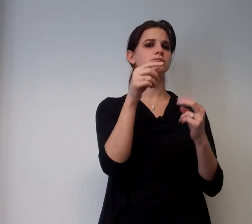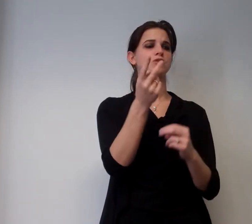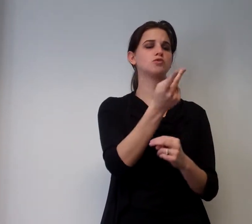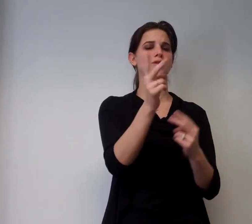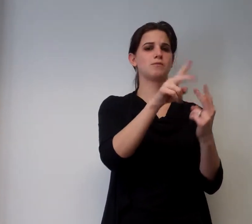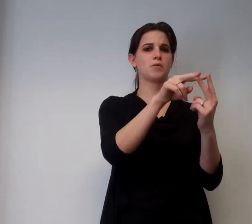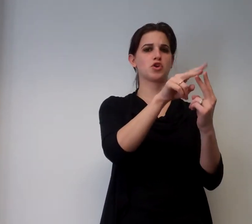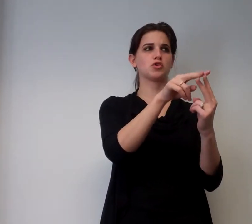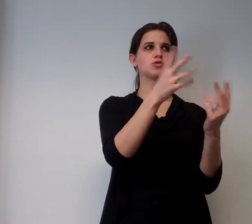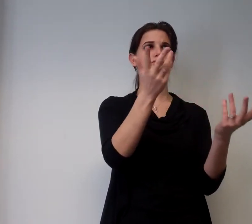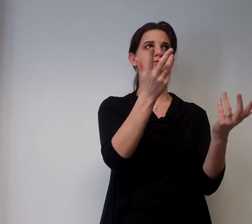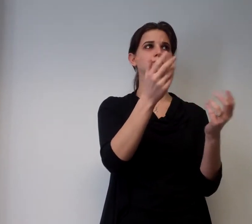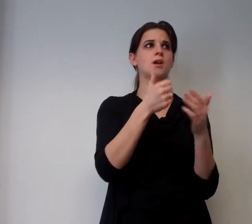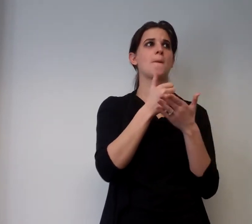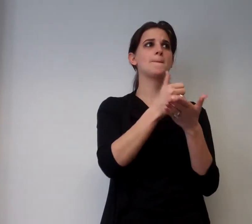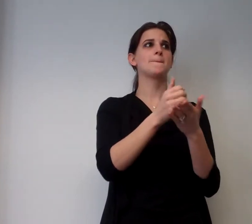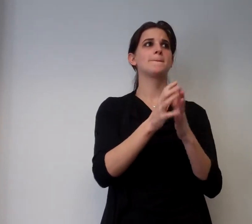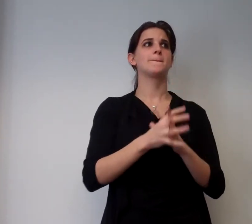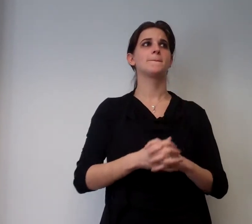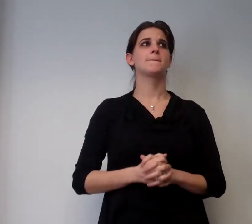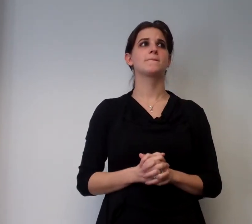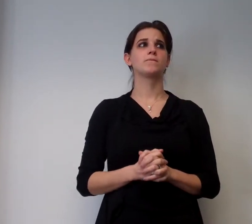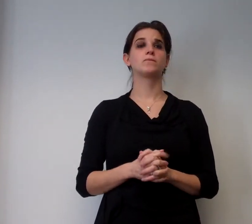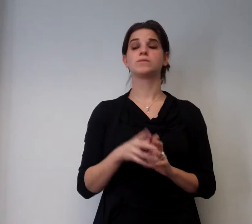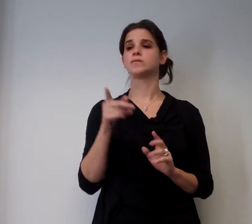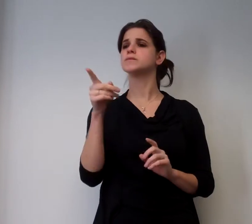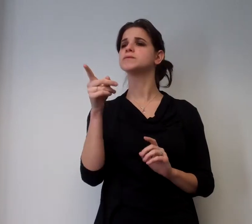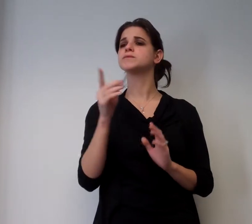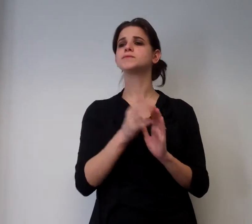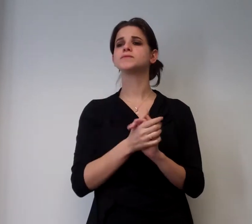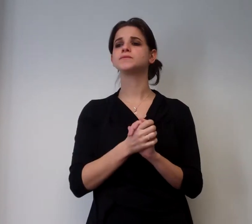Nice directional question, Richard. Right?